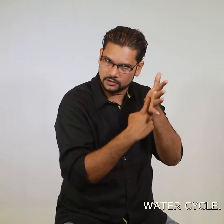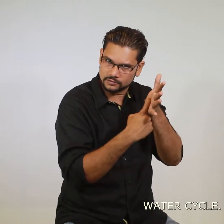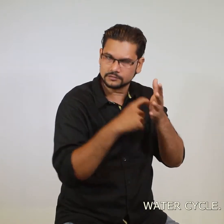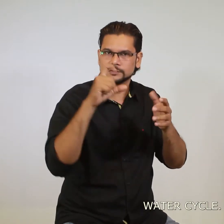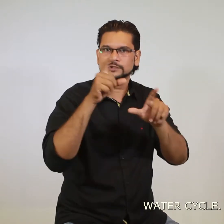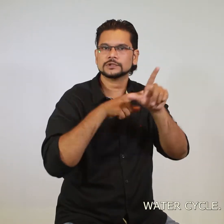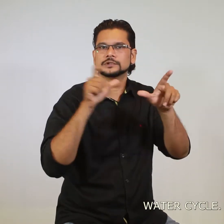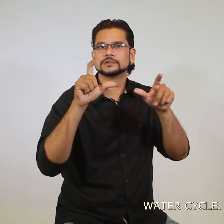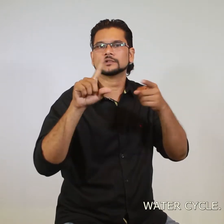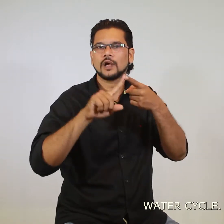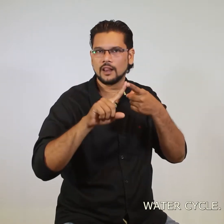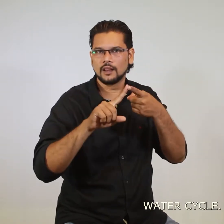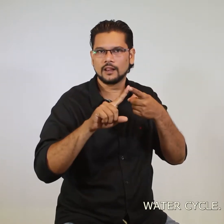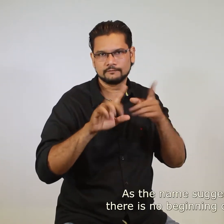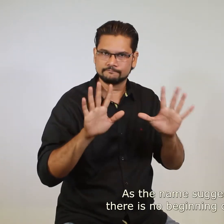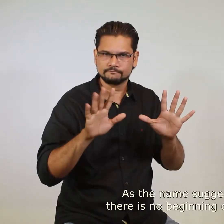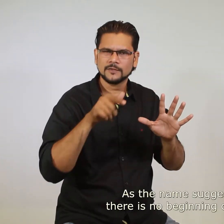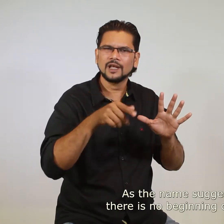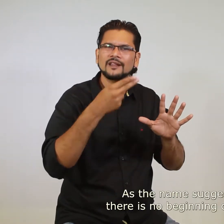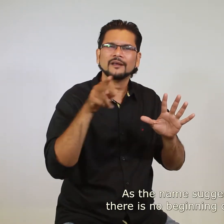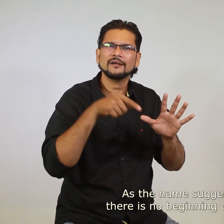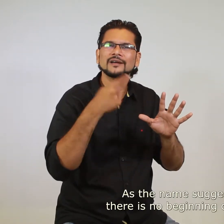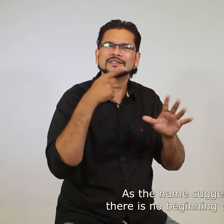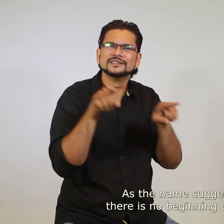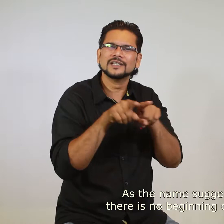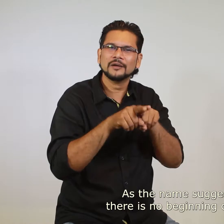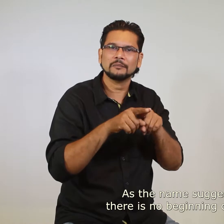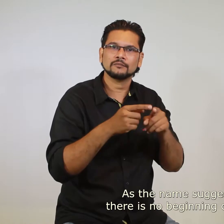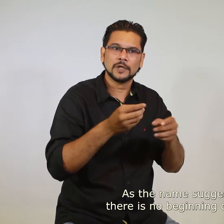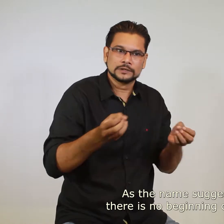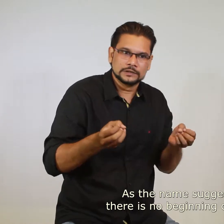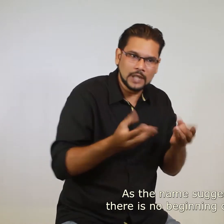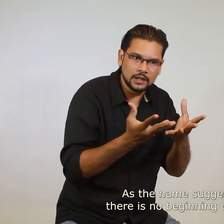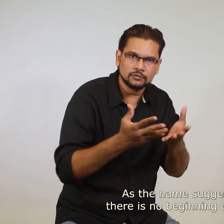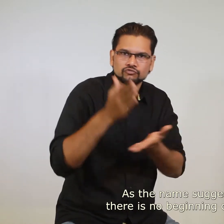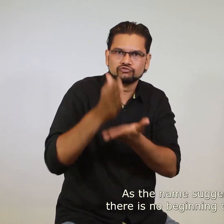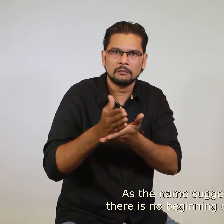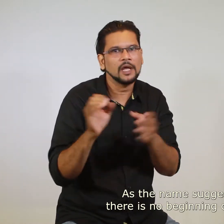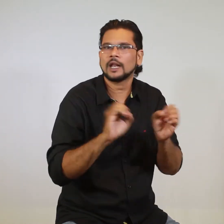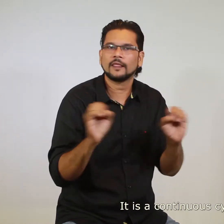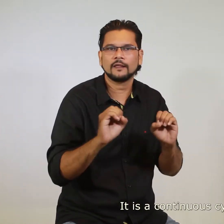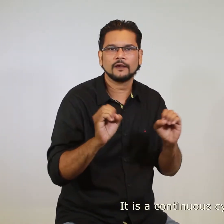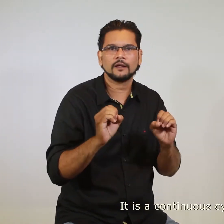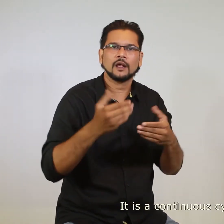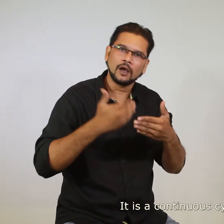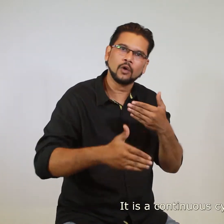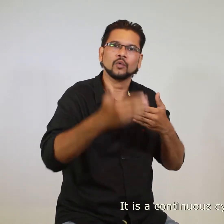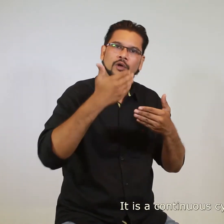Water cycle. As the name suggests, there is no beginning or end.